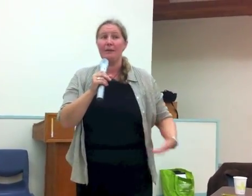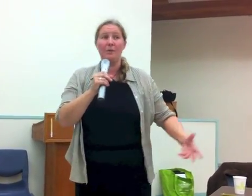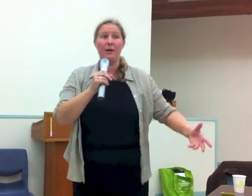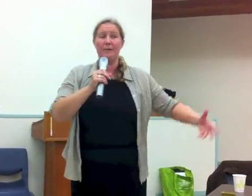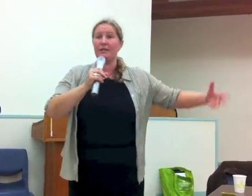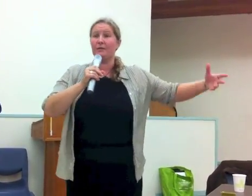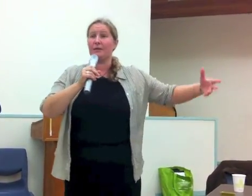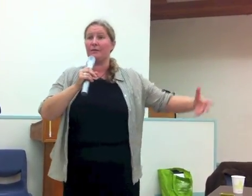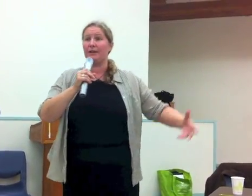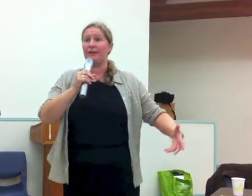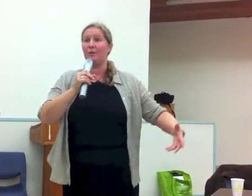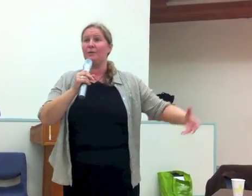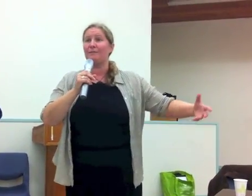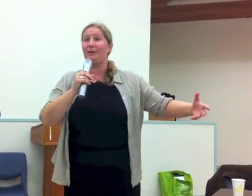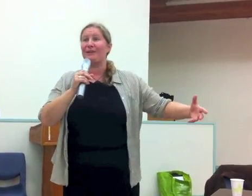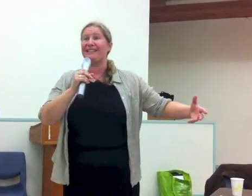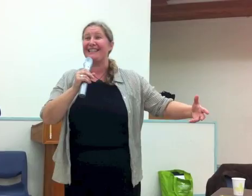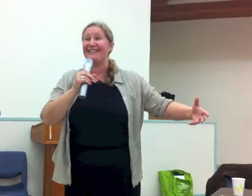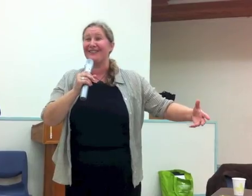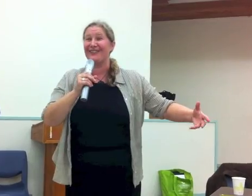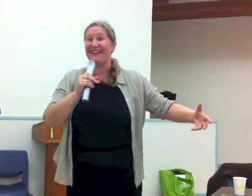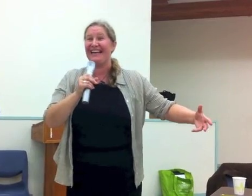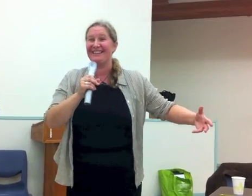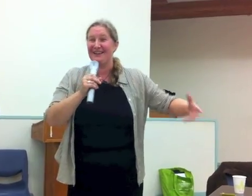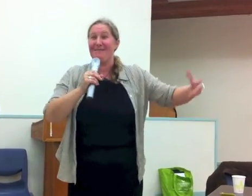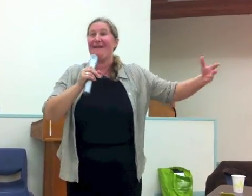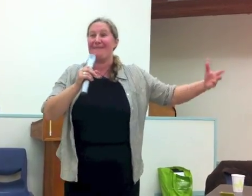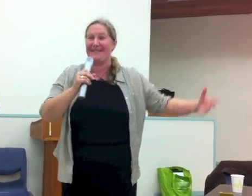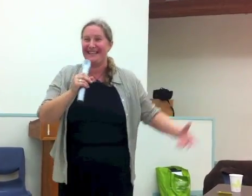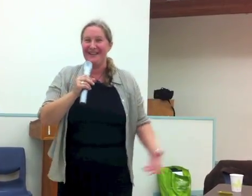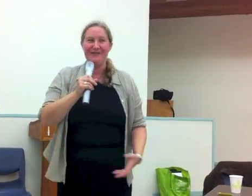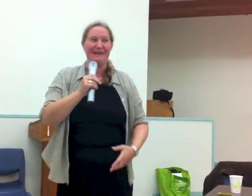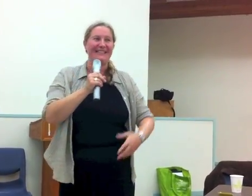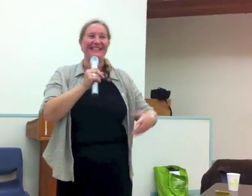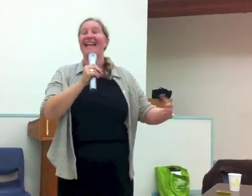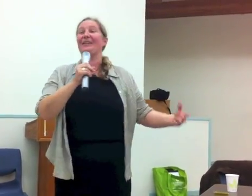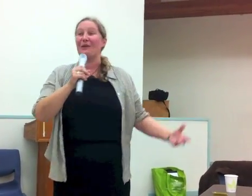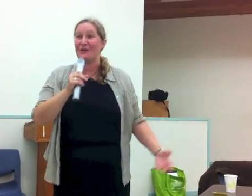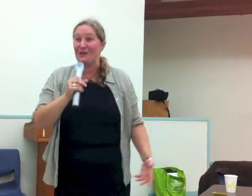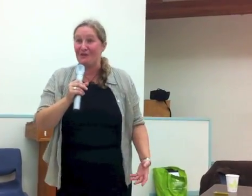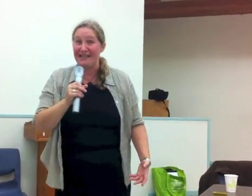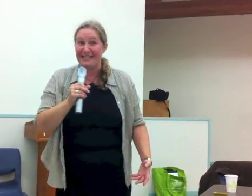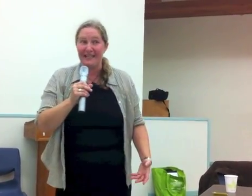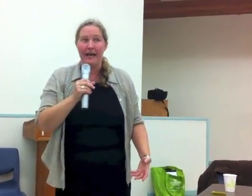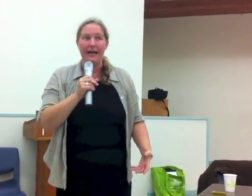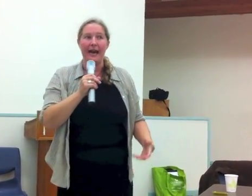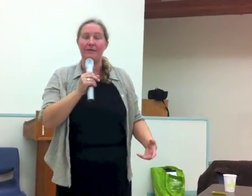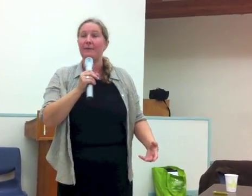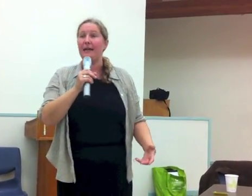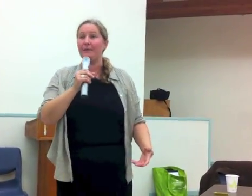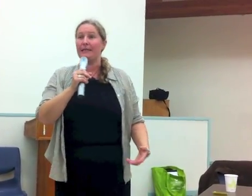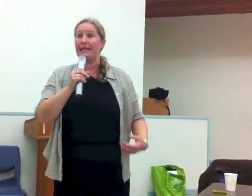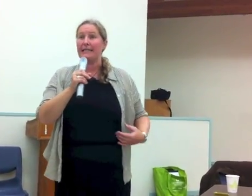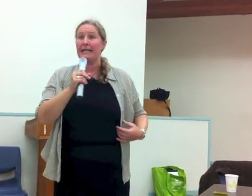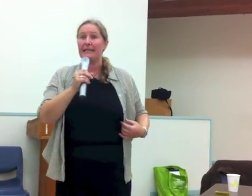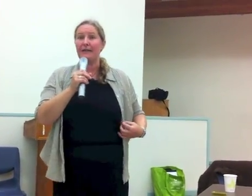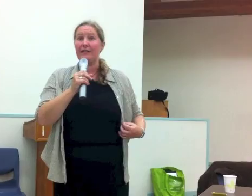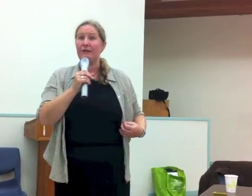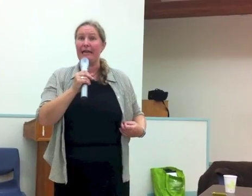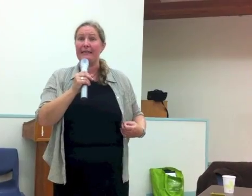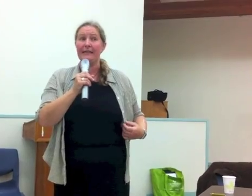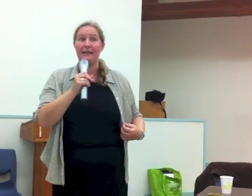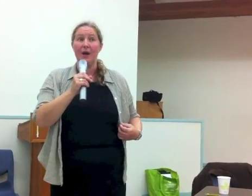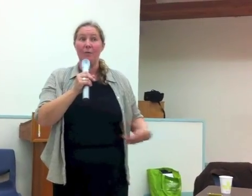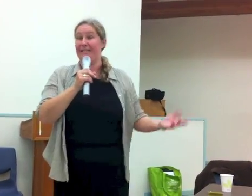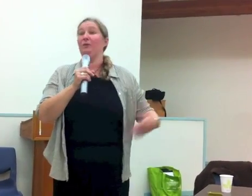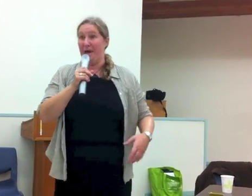launched, people were coming to us with enormous boxes full of papers who've been to 10 lawyers already and haven't been able to get a